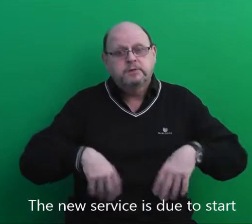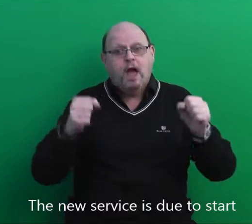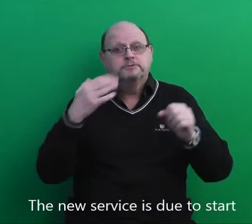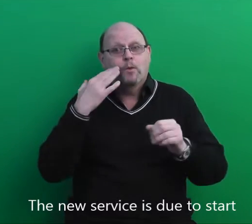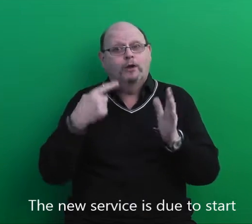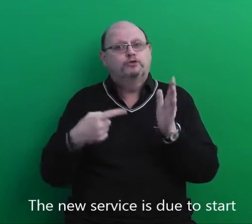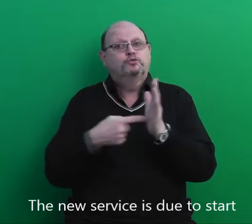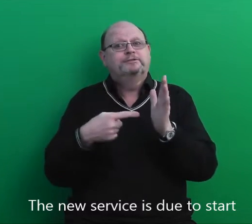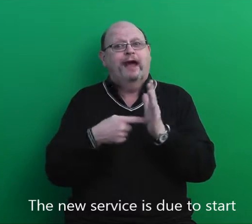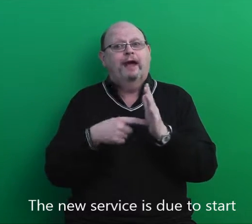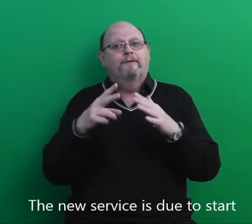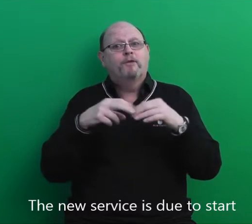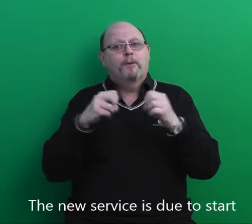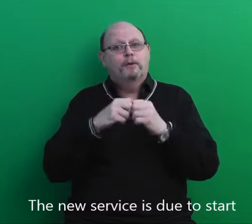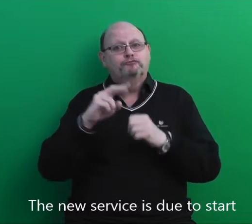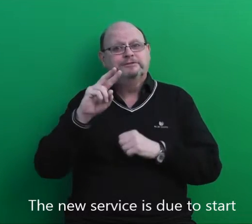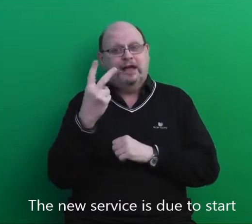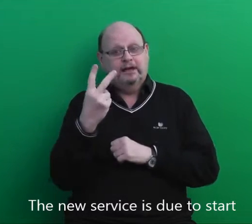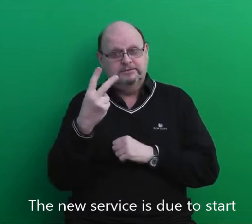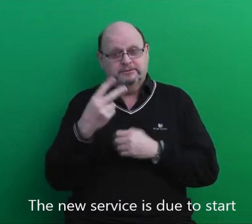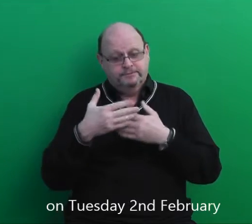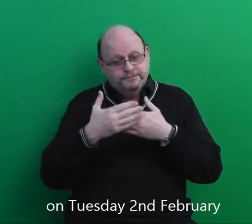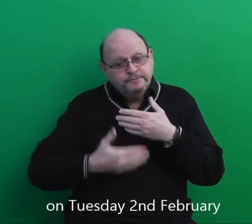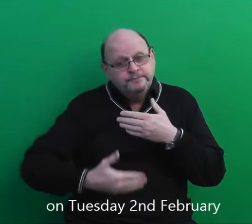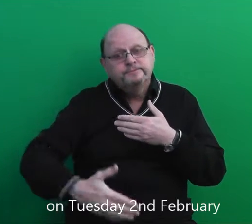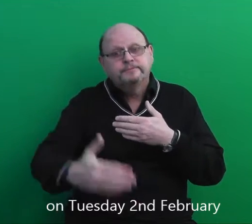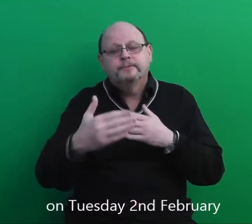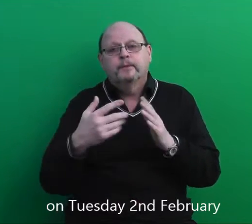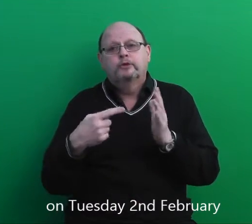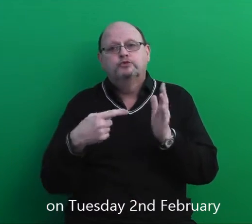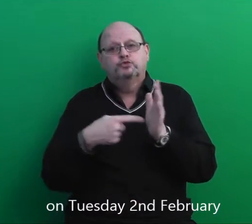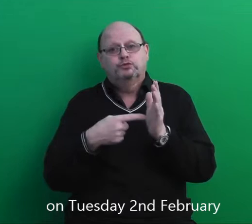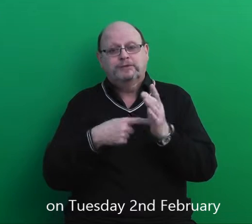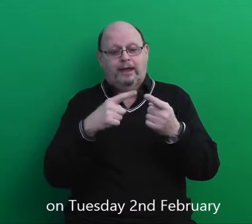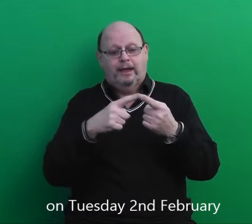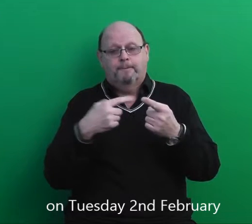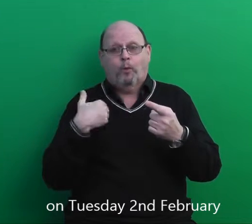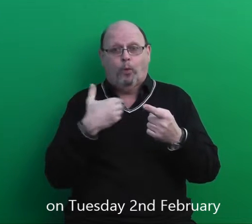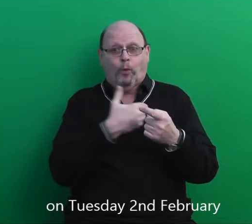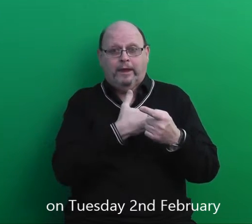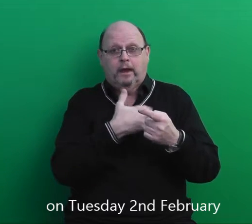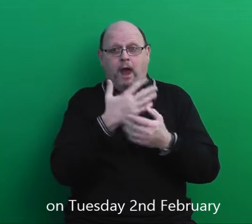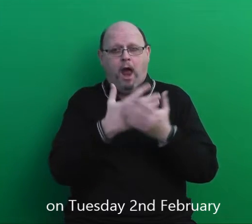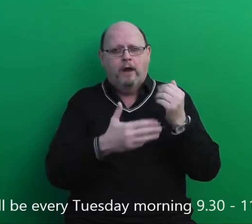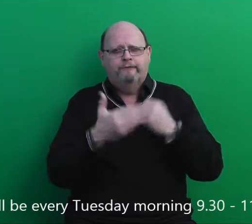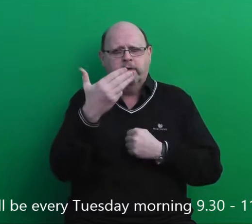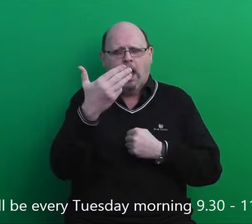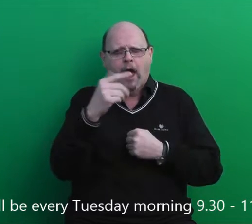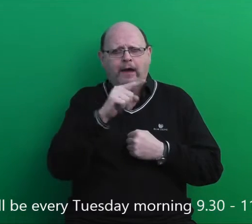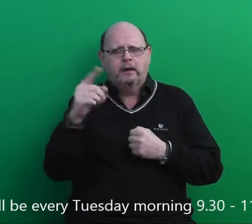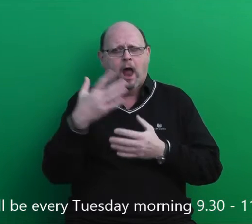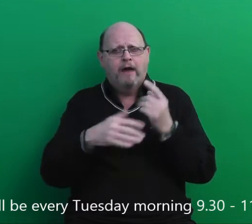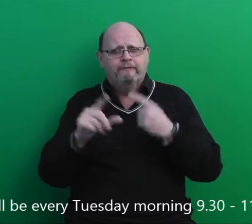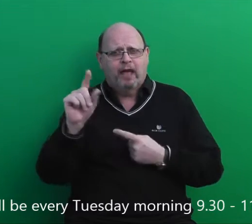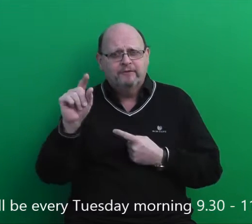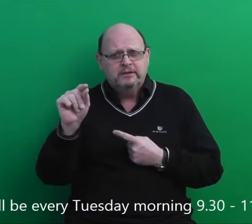The new service is due to start on Tuesday the 2nd of February. It will be every Tuesday morning 9:30 till